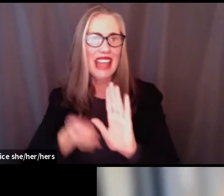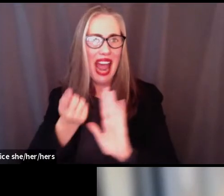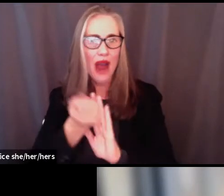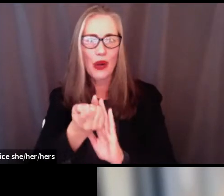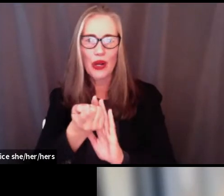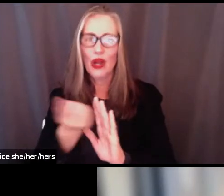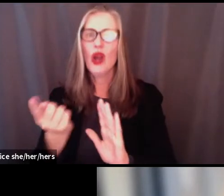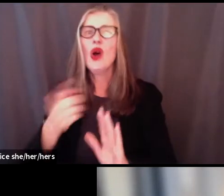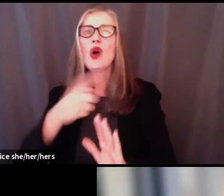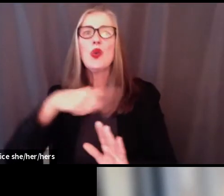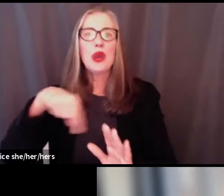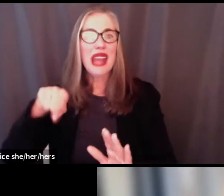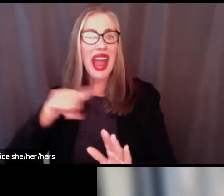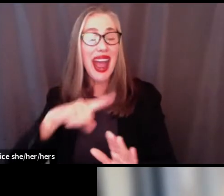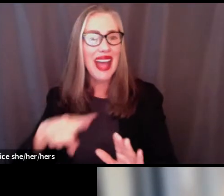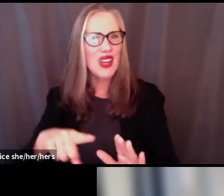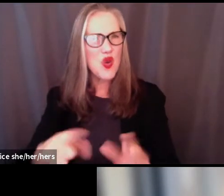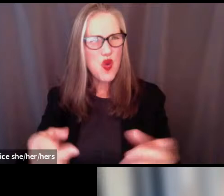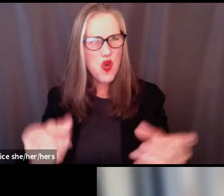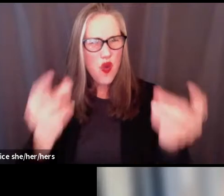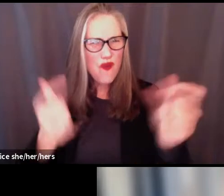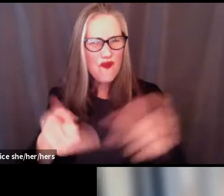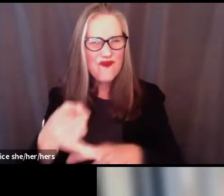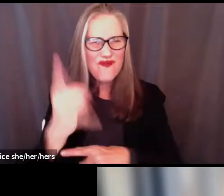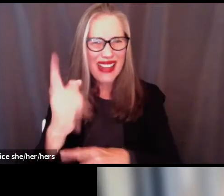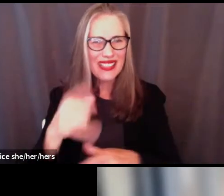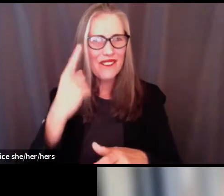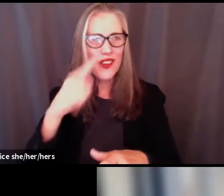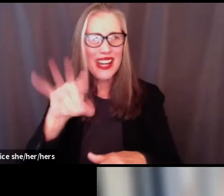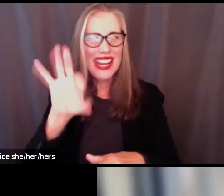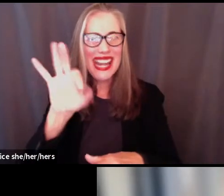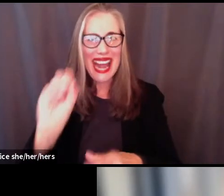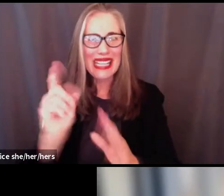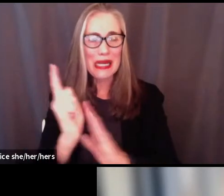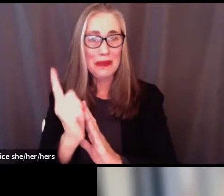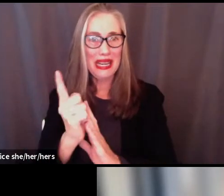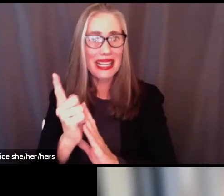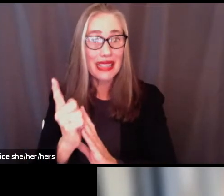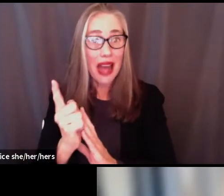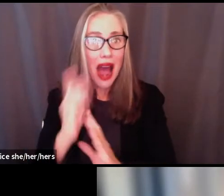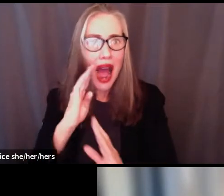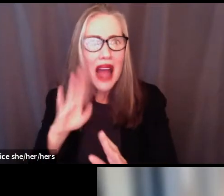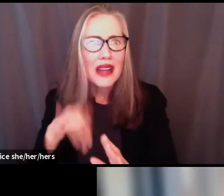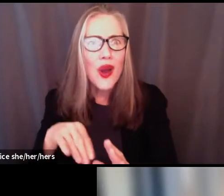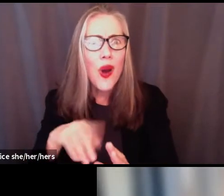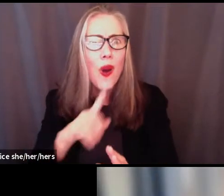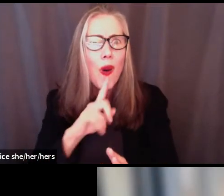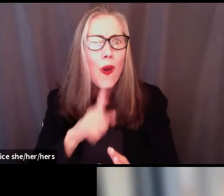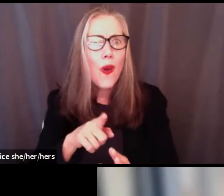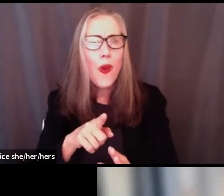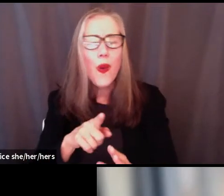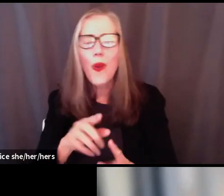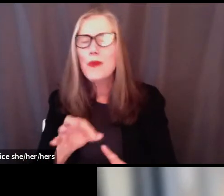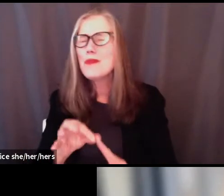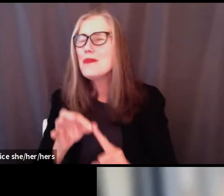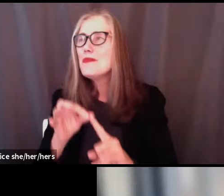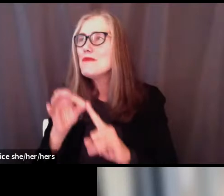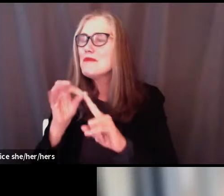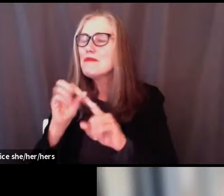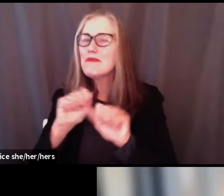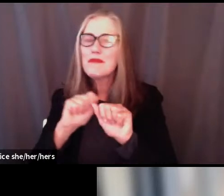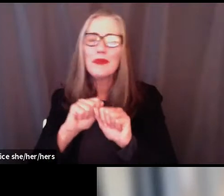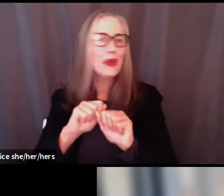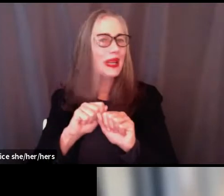meeting of only 90 minutes this time. I know, a miracle. But that doesn't mean we're